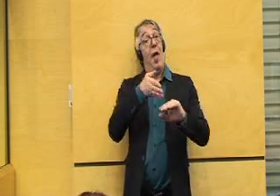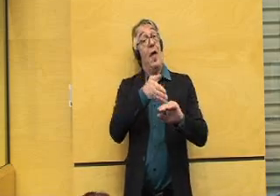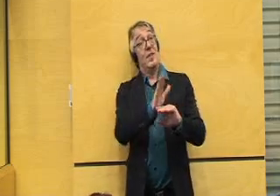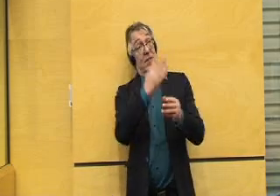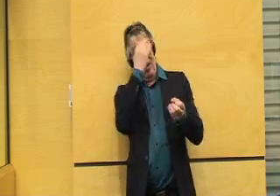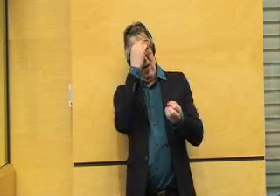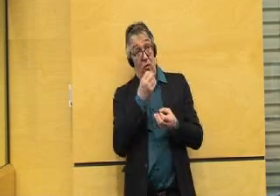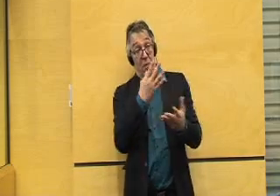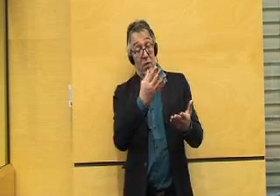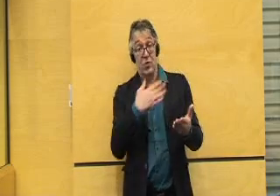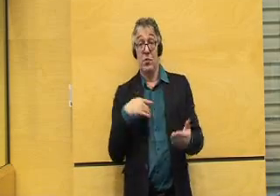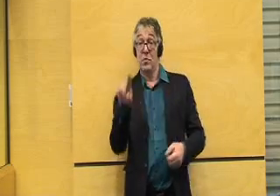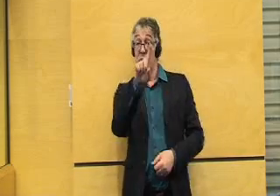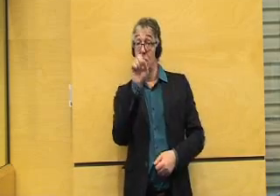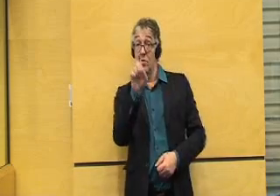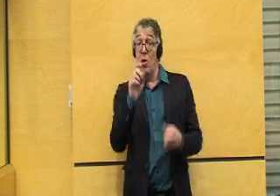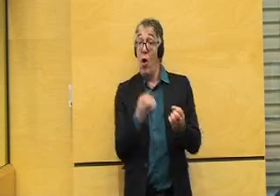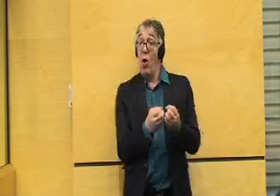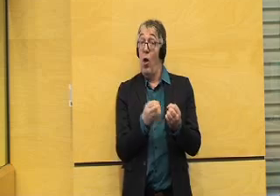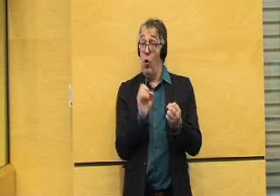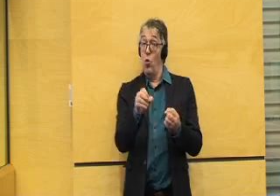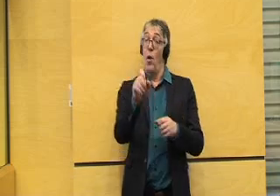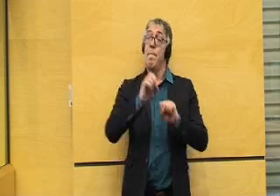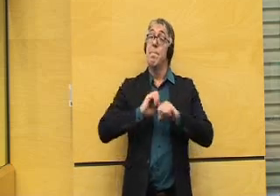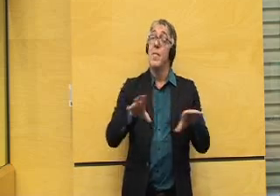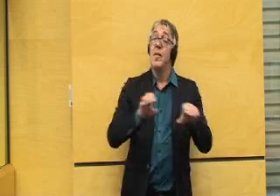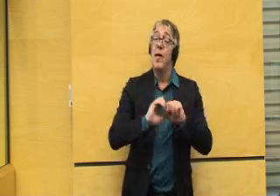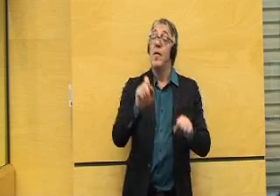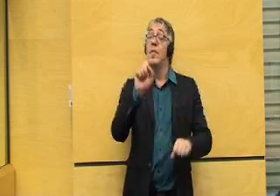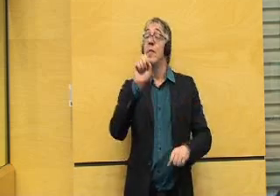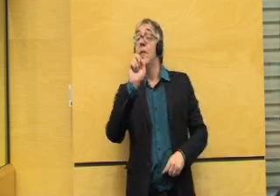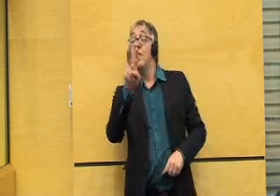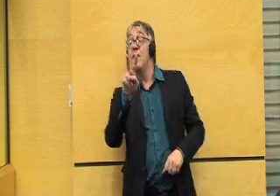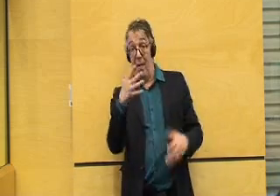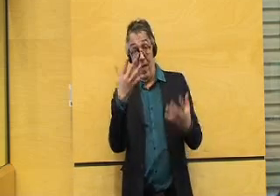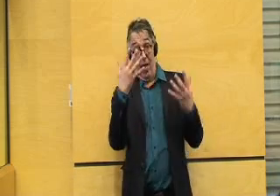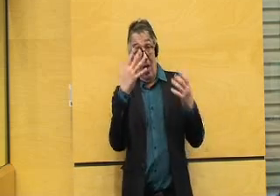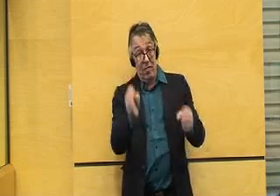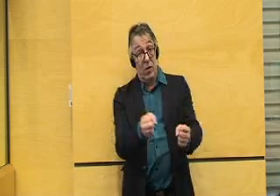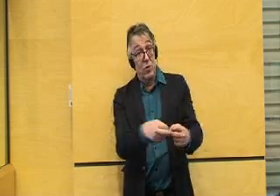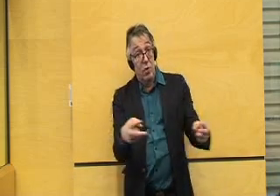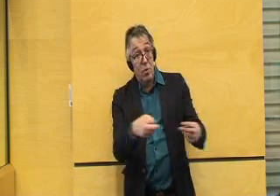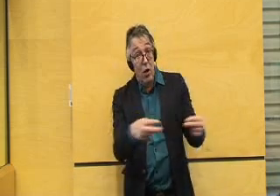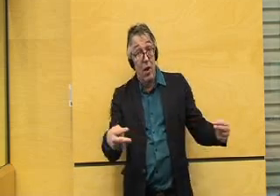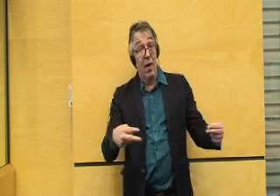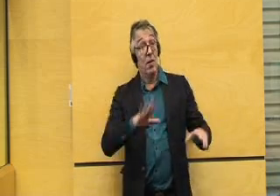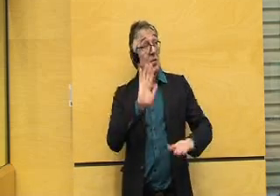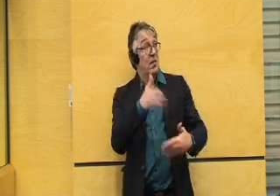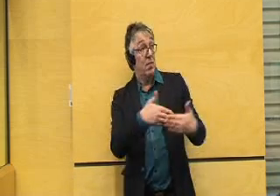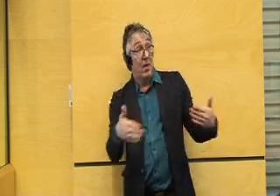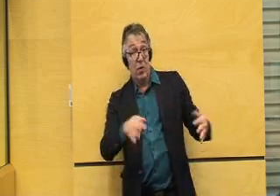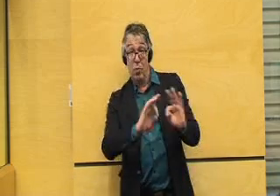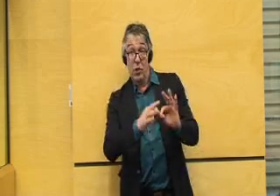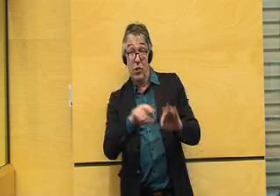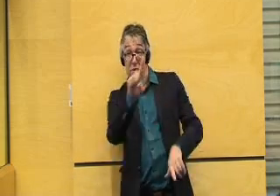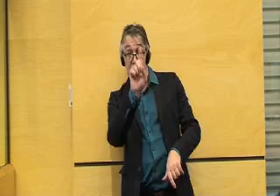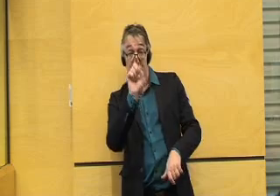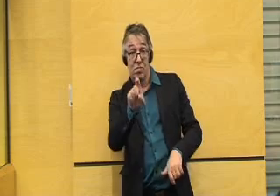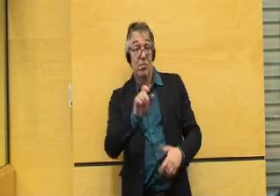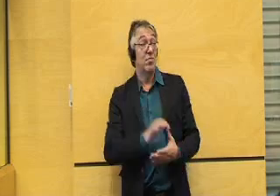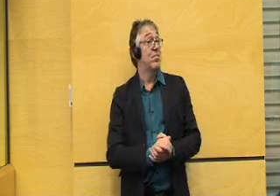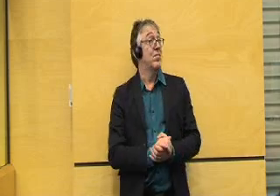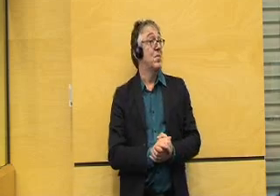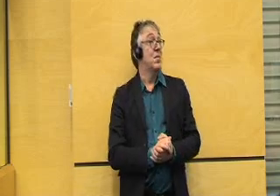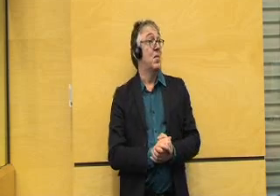My last question will relate to the access to transport. I was wondering whether you could explain to